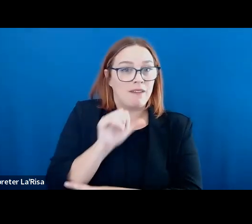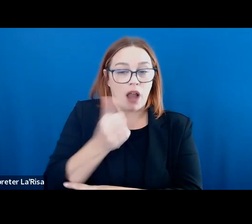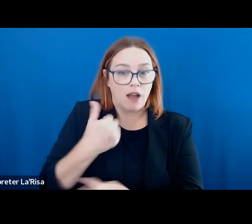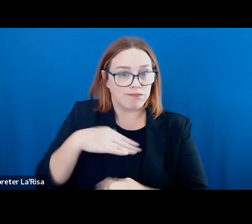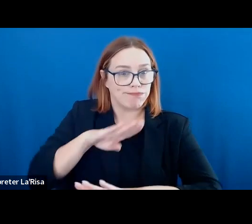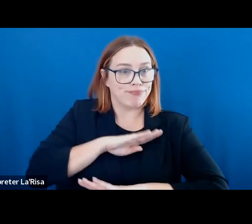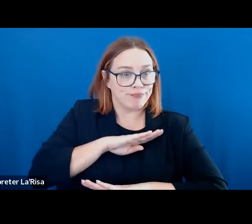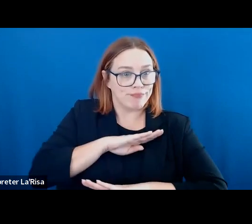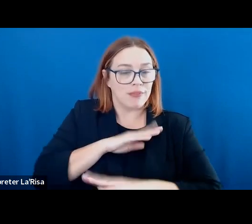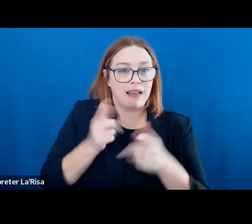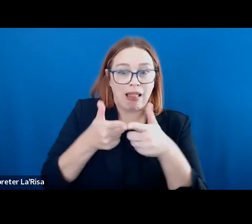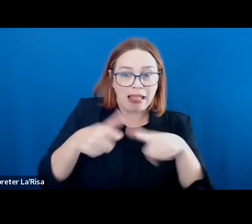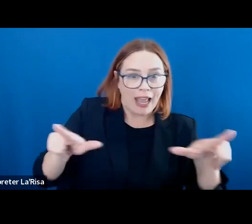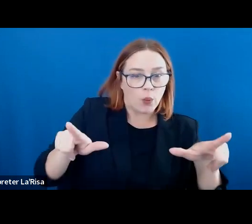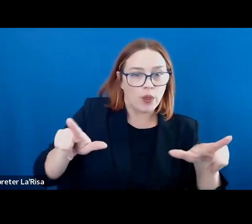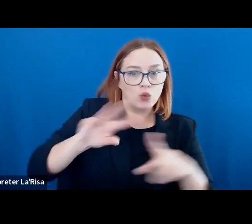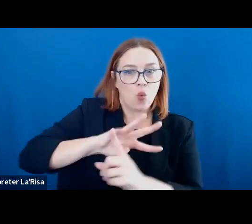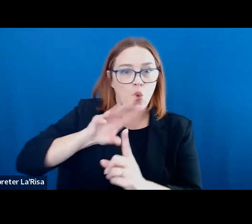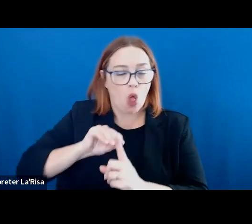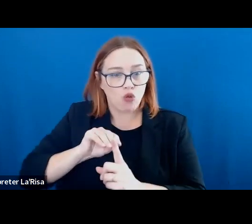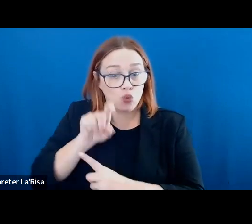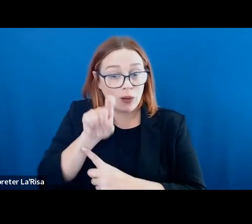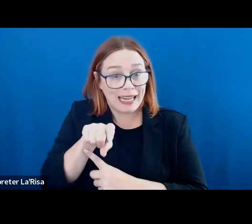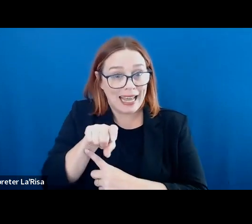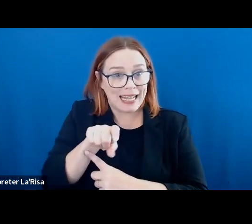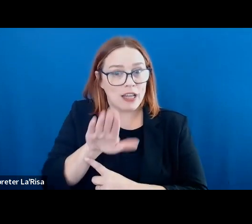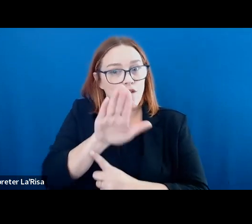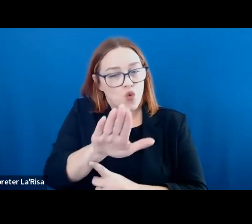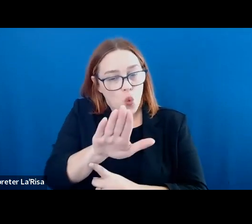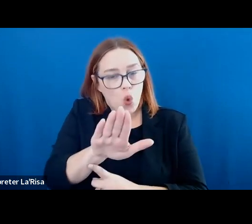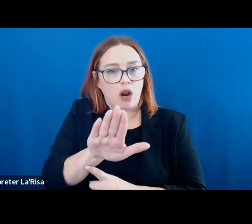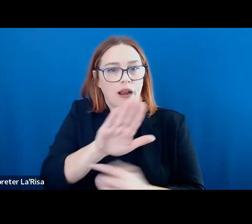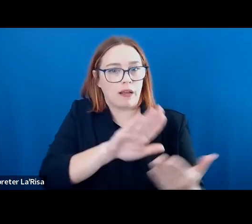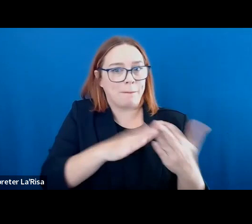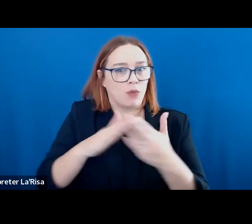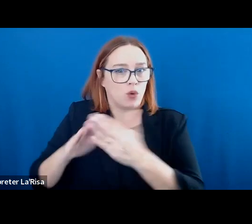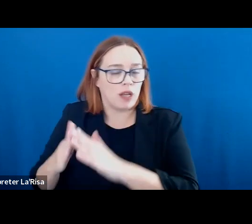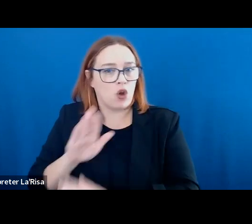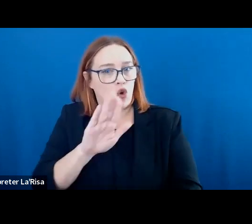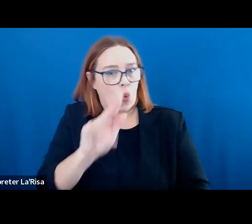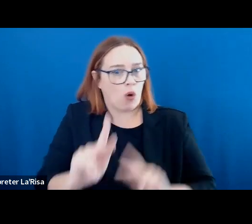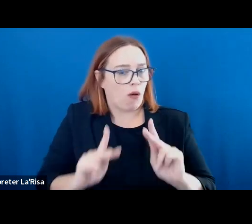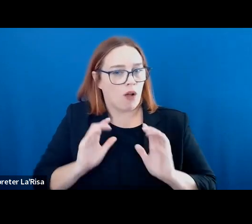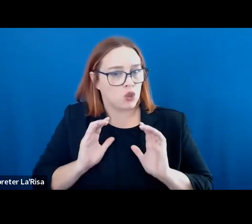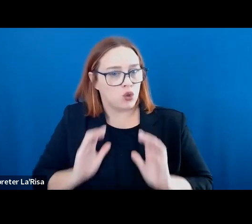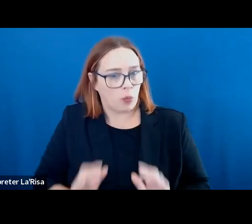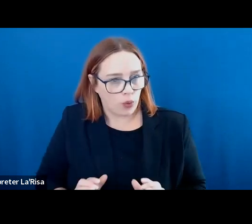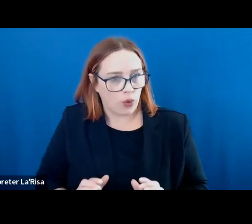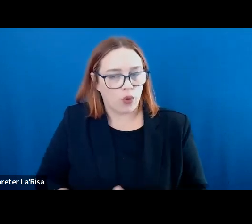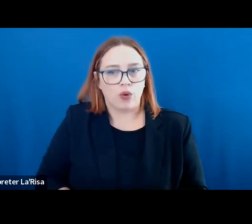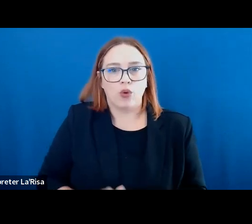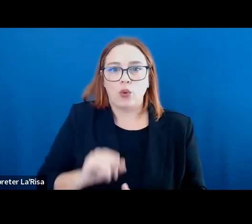language, cultural needs of your consumers, of your community. If your education is